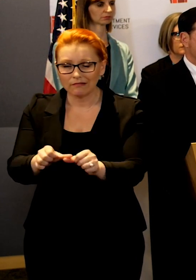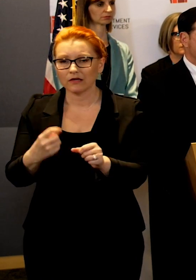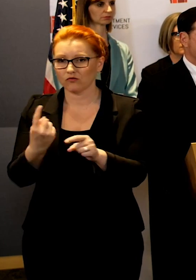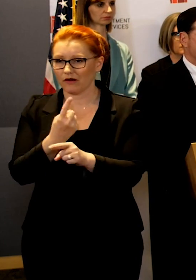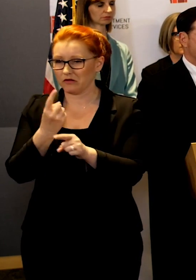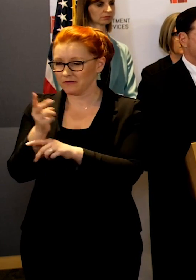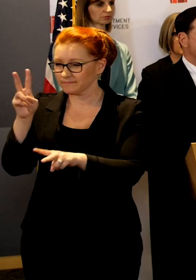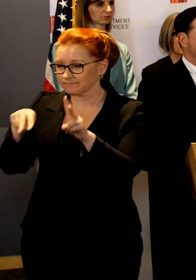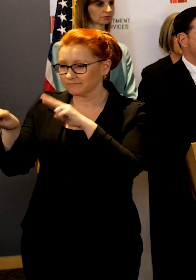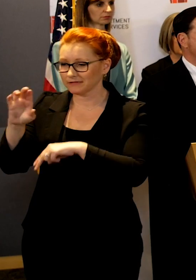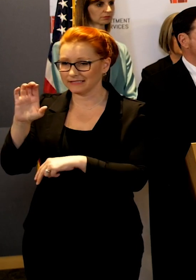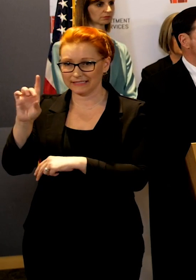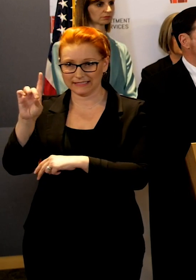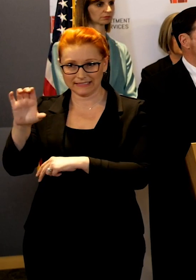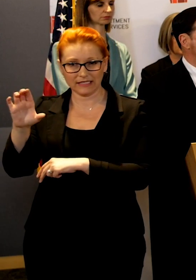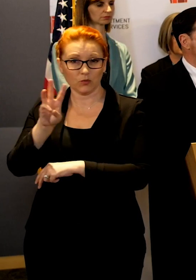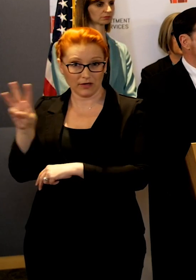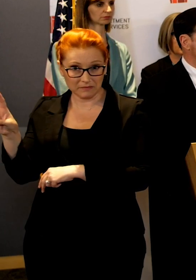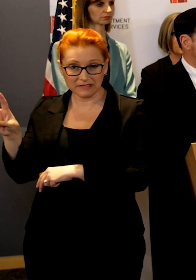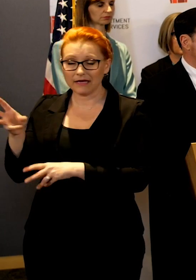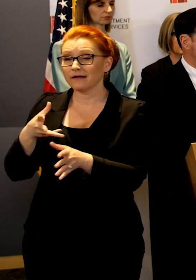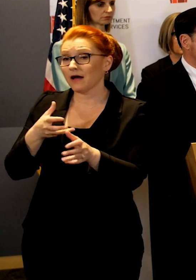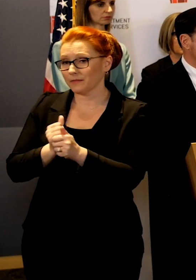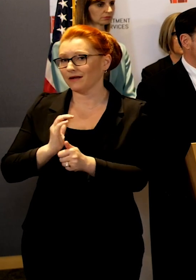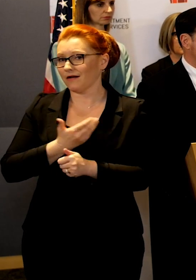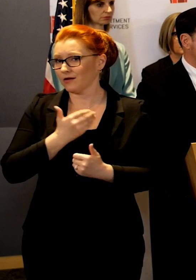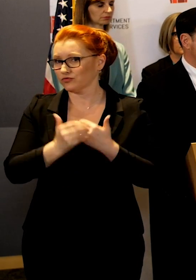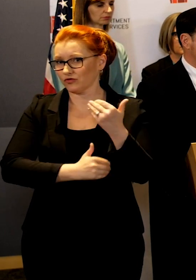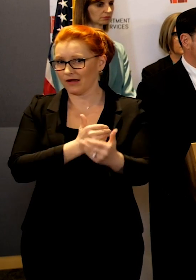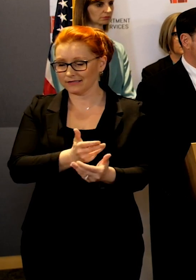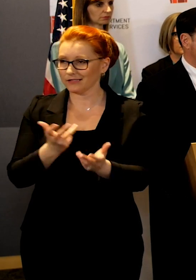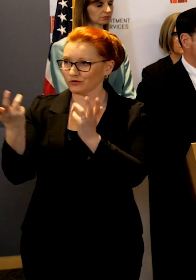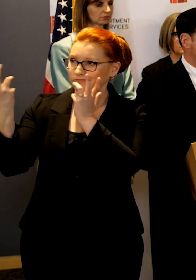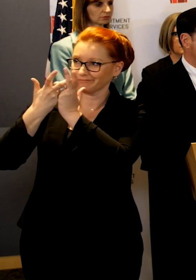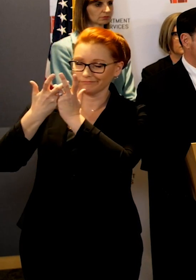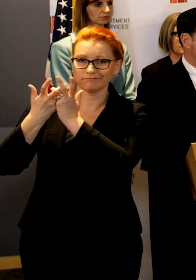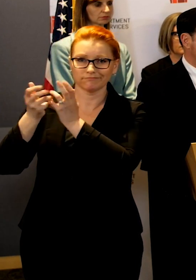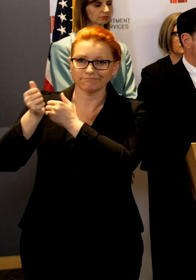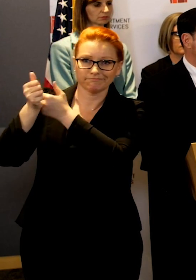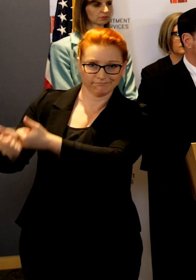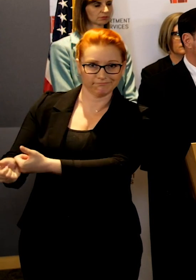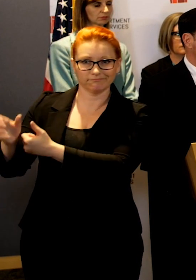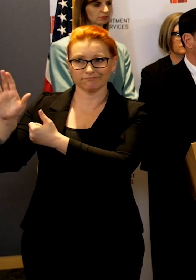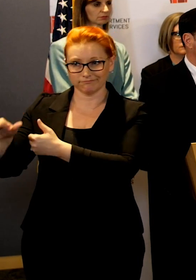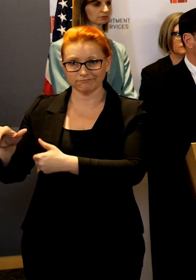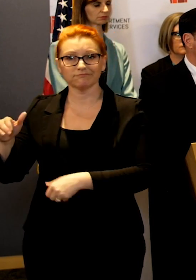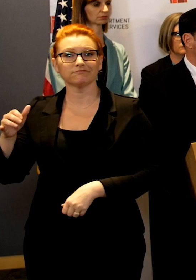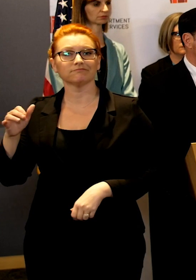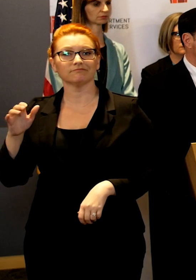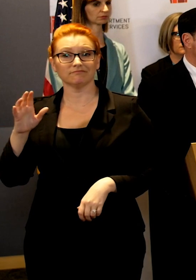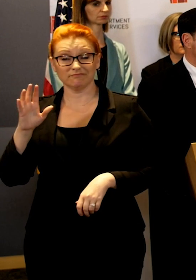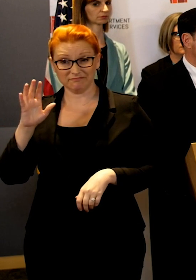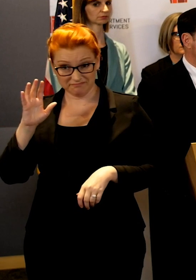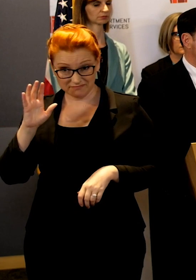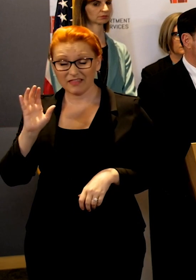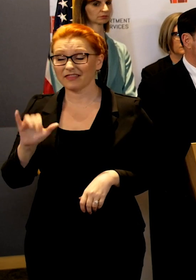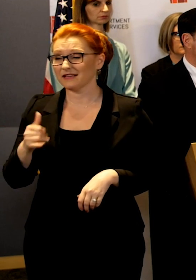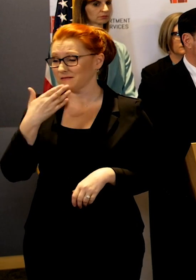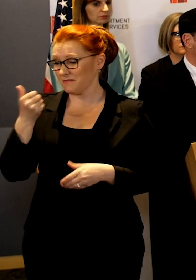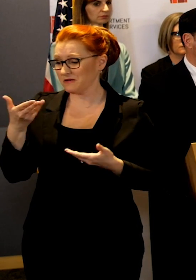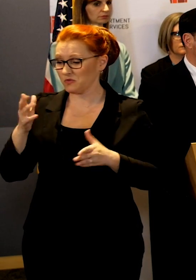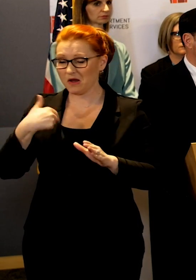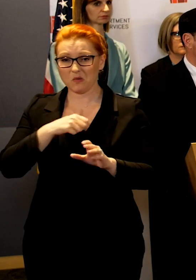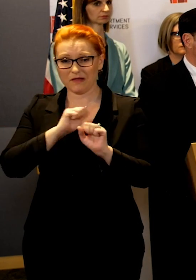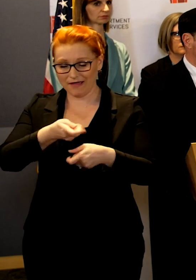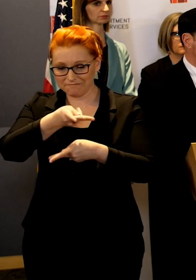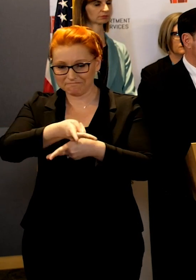look at the CDC site and update our processes to remain within guidelines that are best positioned for us to take the best care of those